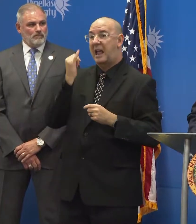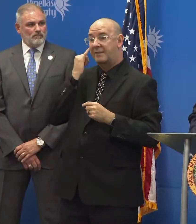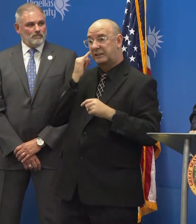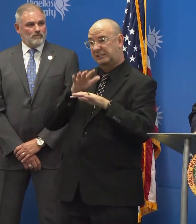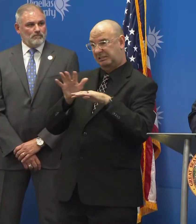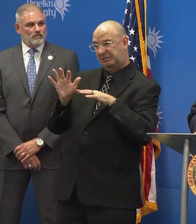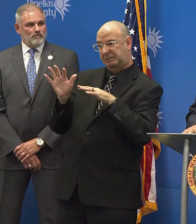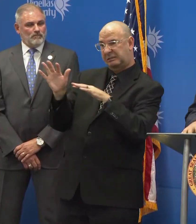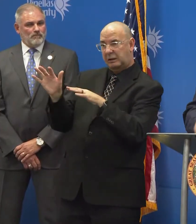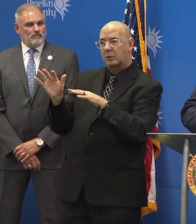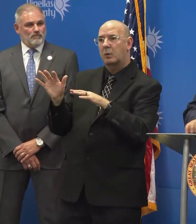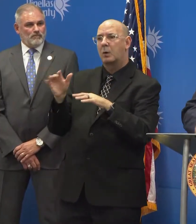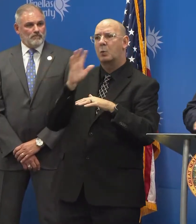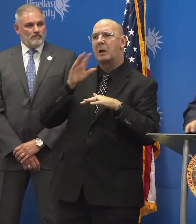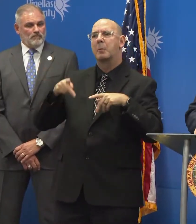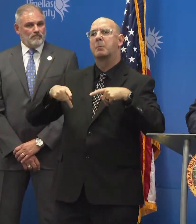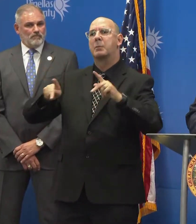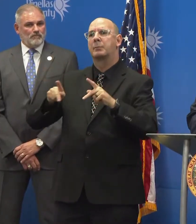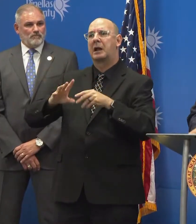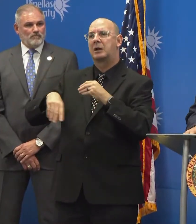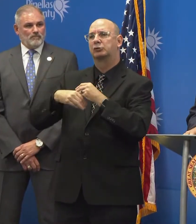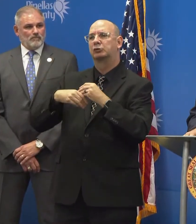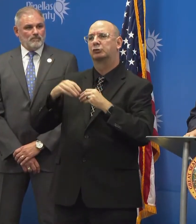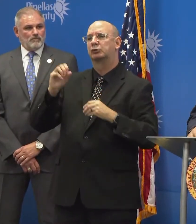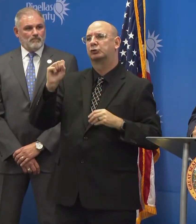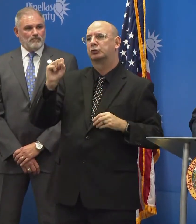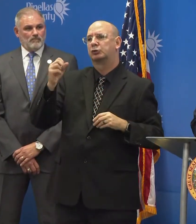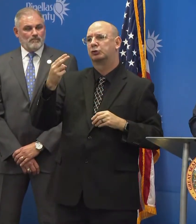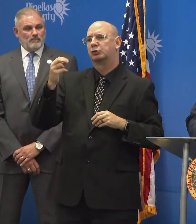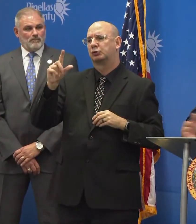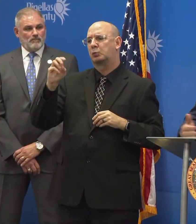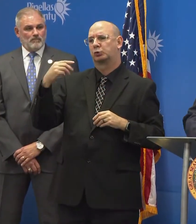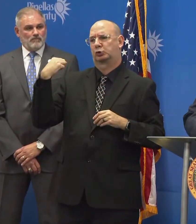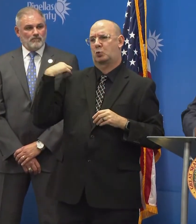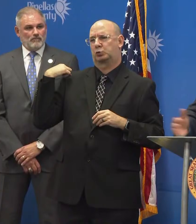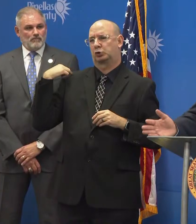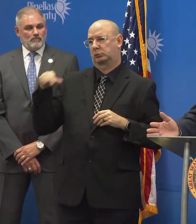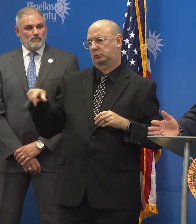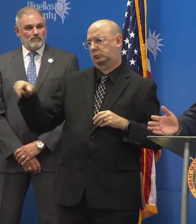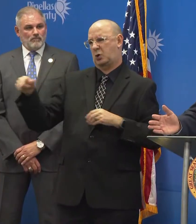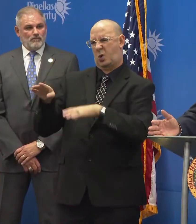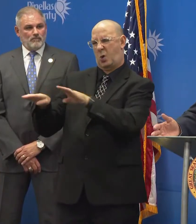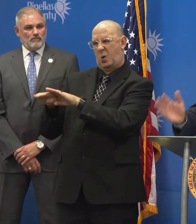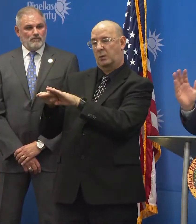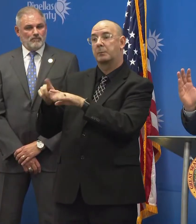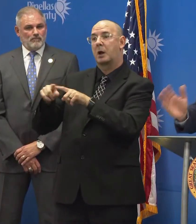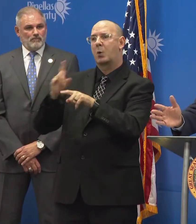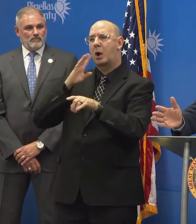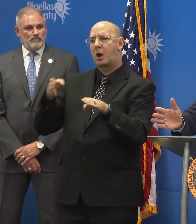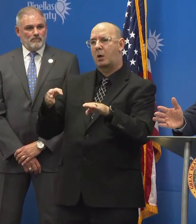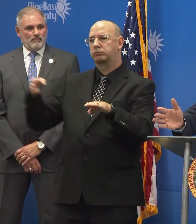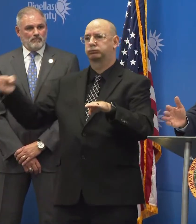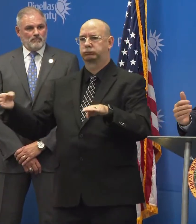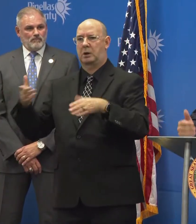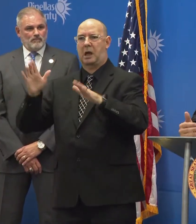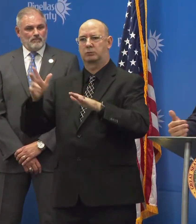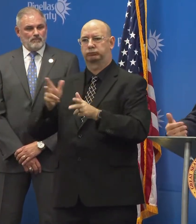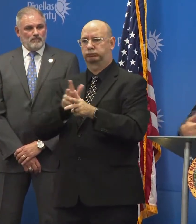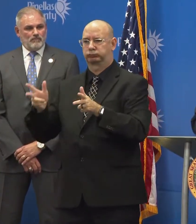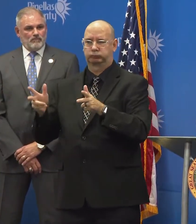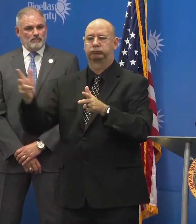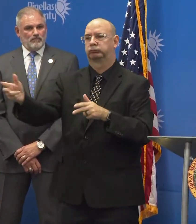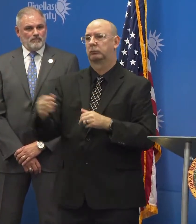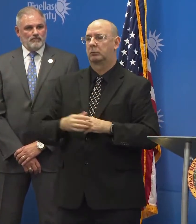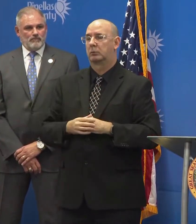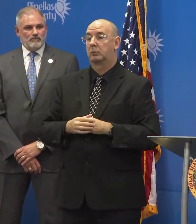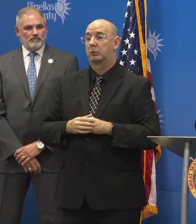shoulder use. So and this is basically, the department studied this a long time. Sometimes you say, hey, just open up the highway to only go one way. The problem is that